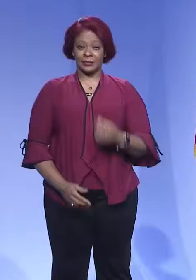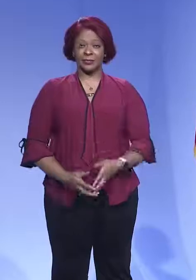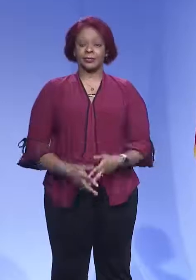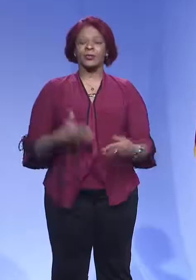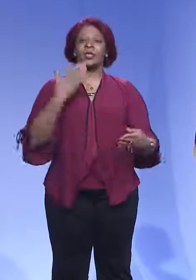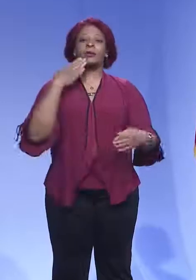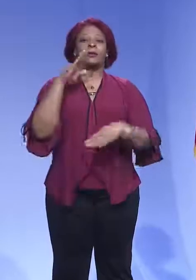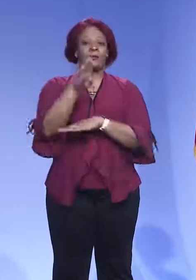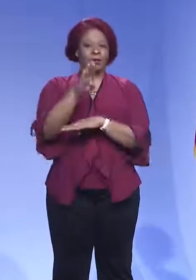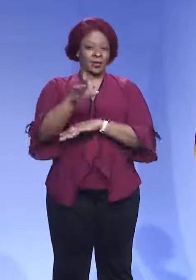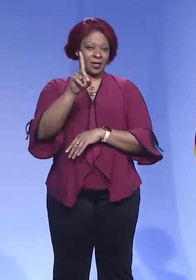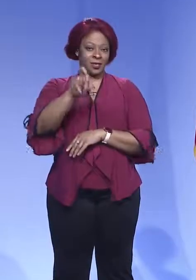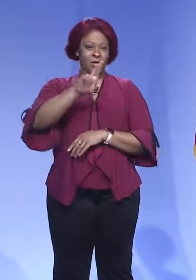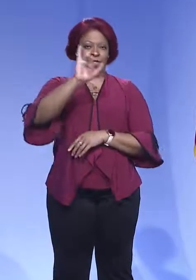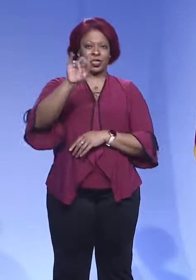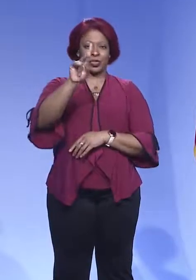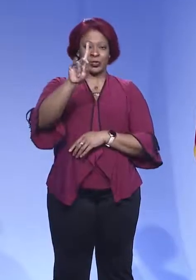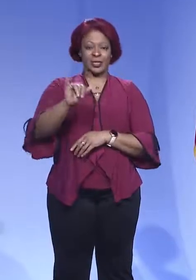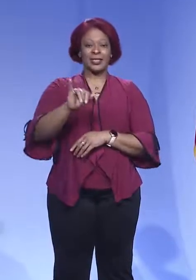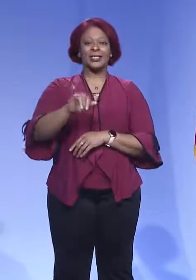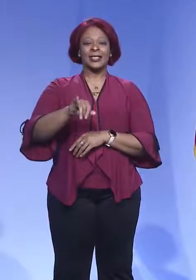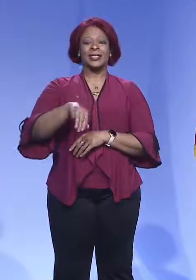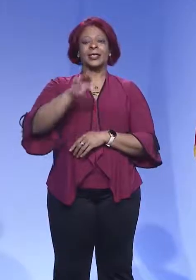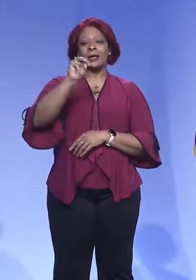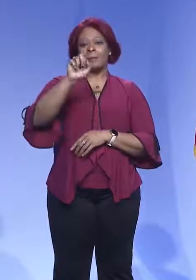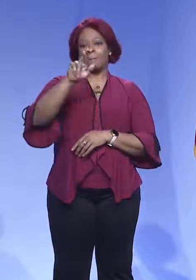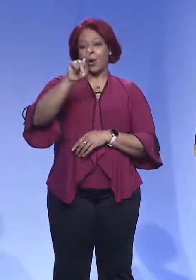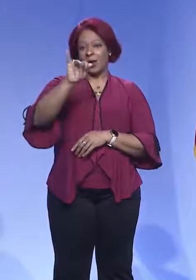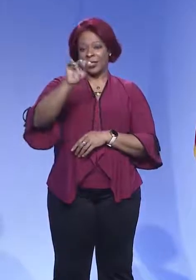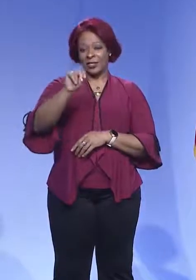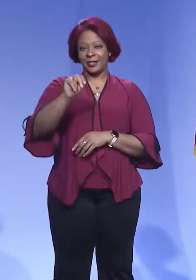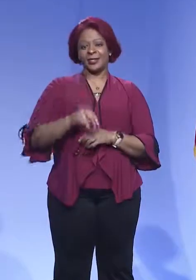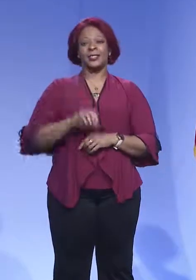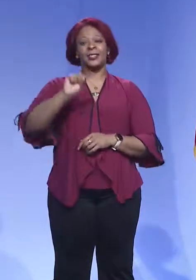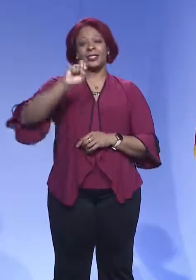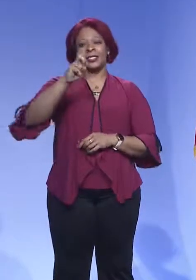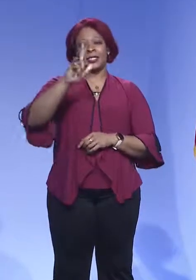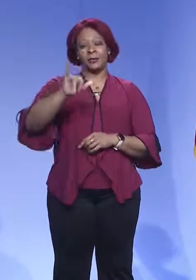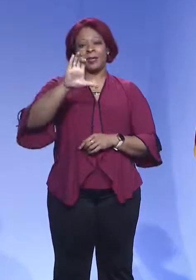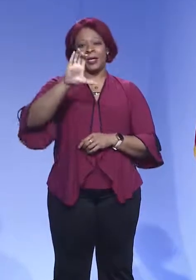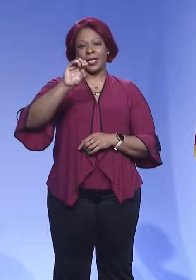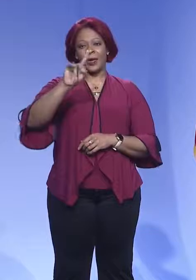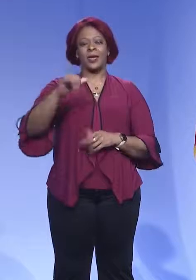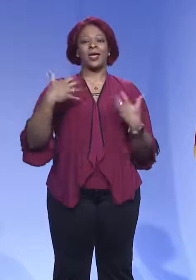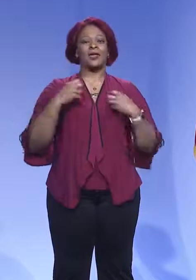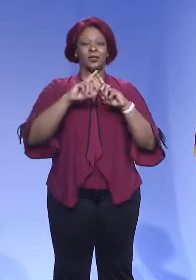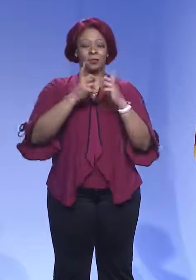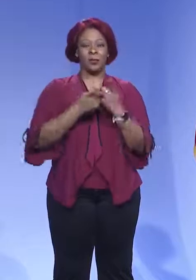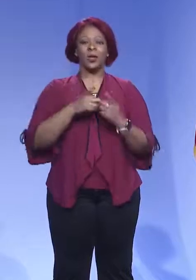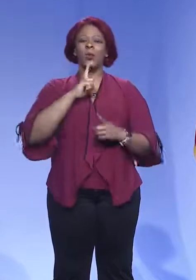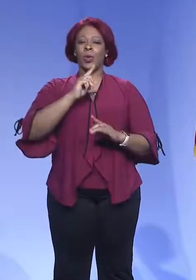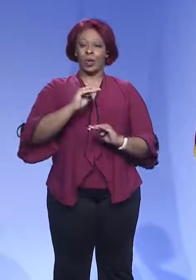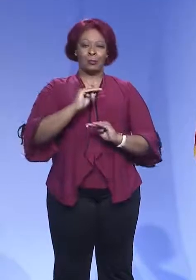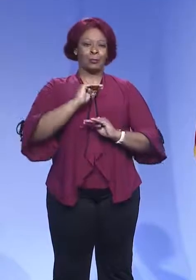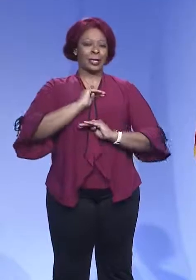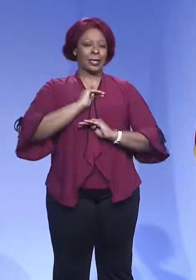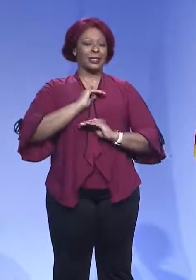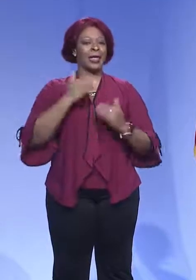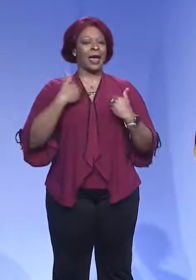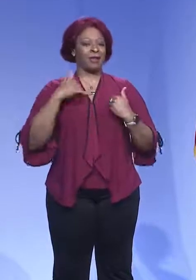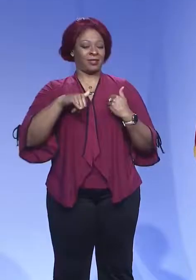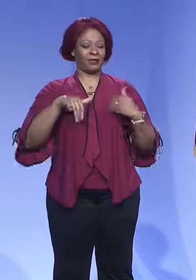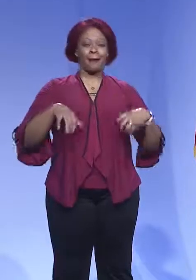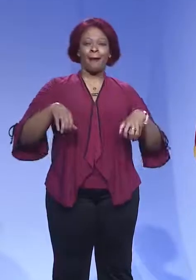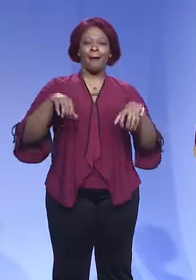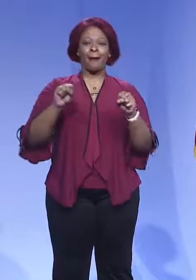Good afternoon. I am Dr. Judy Martin, Shelby County Health Department. I'm really pleased to have this